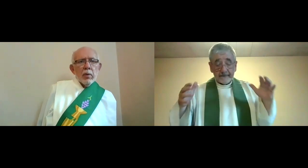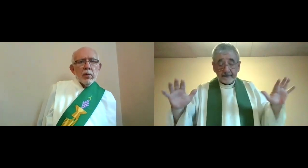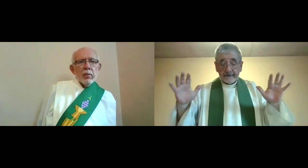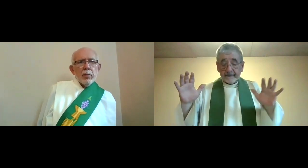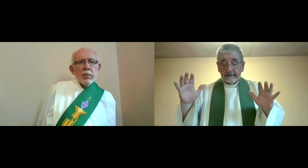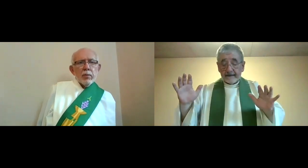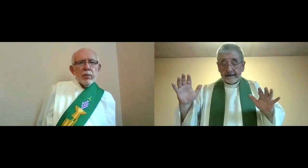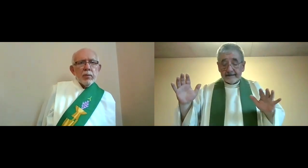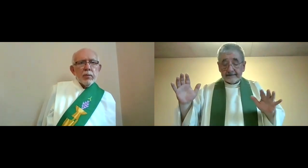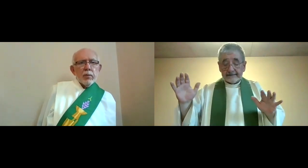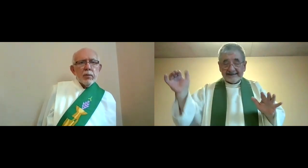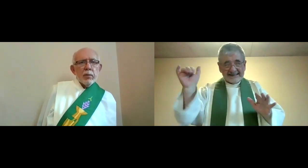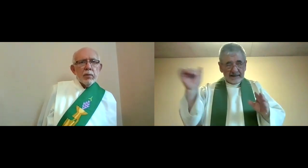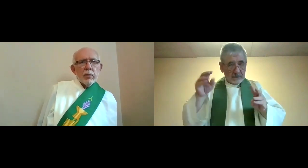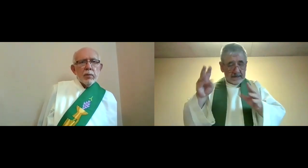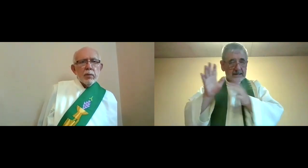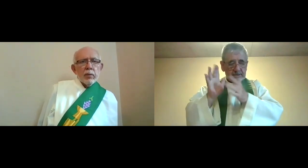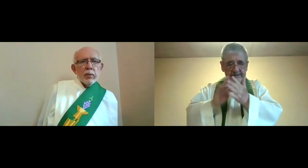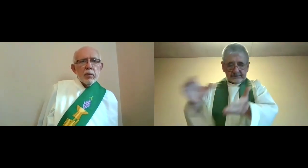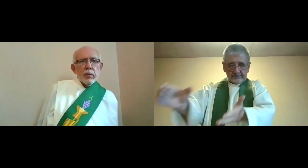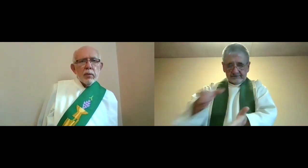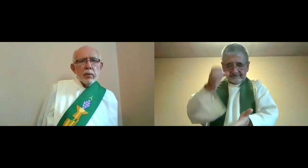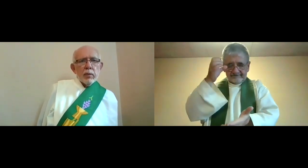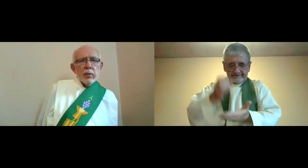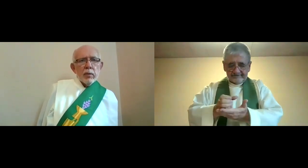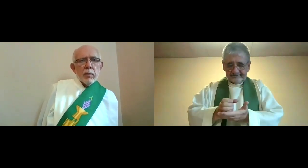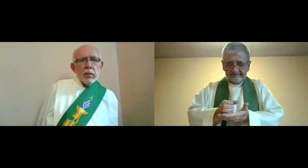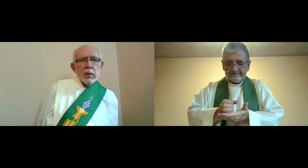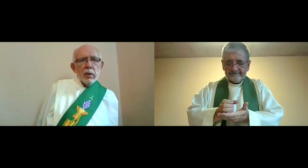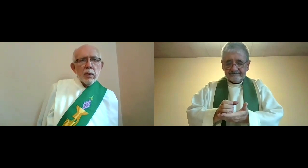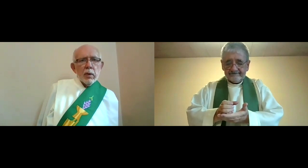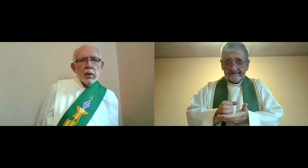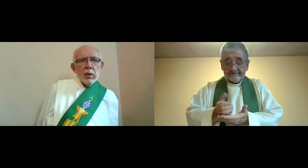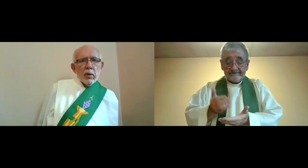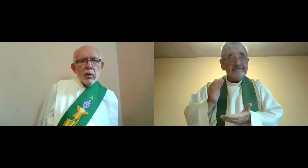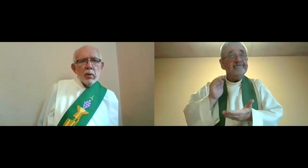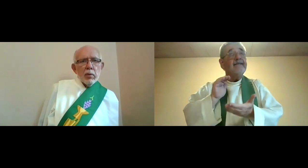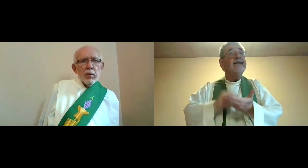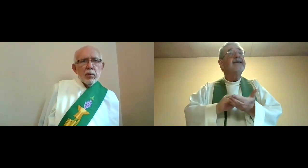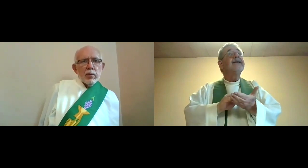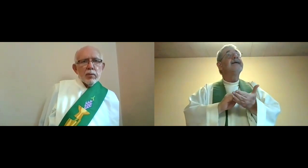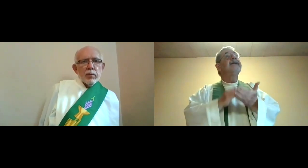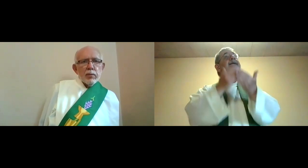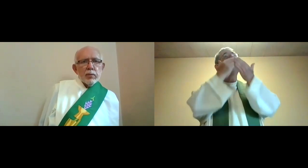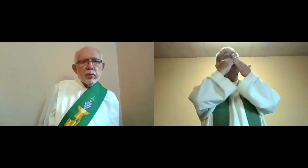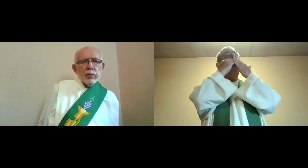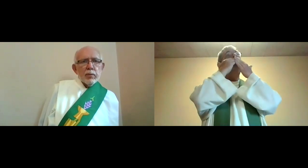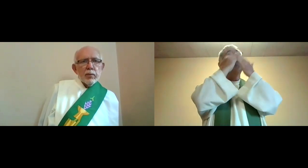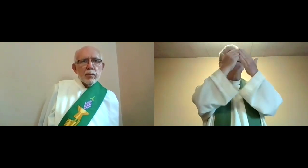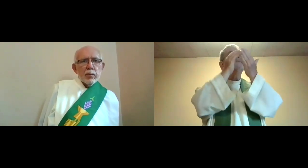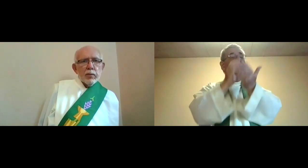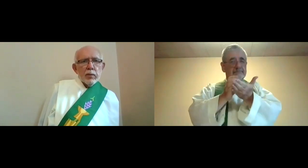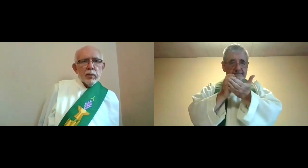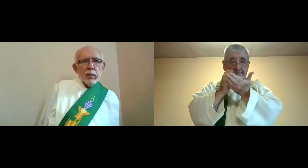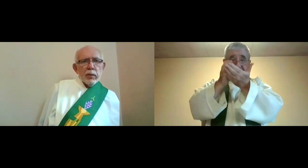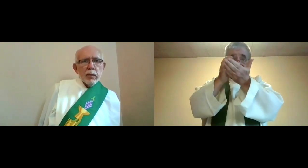In a similar way, when supper had ended, he took the chalice, and once more